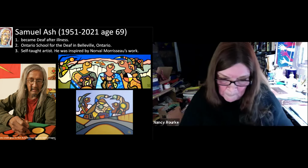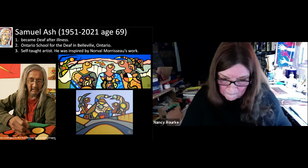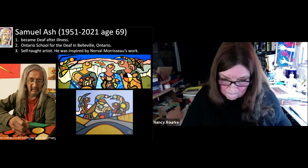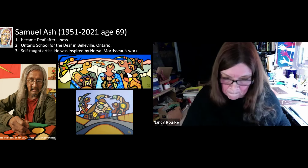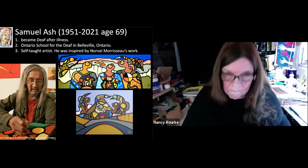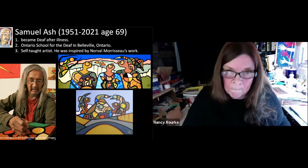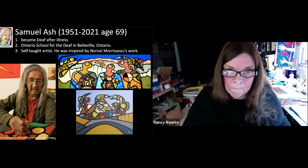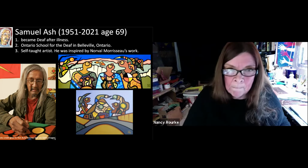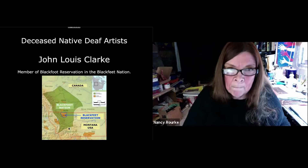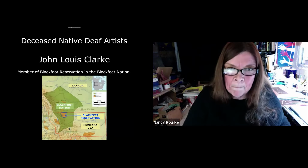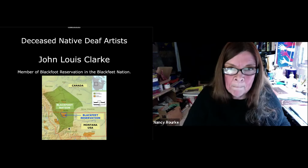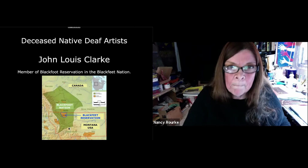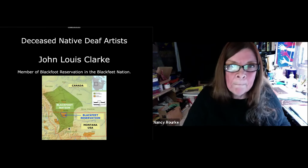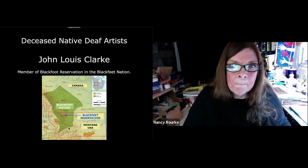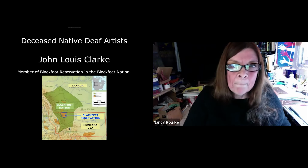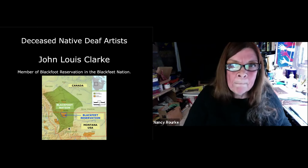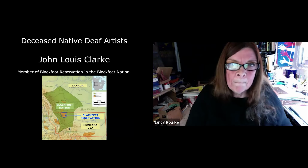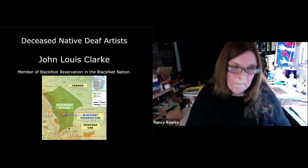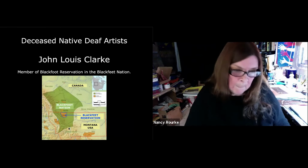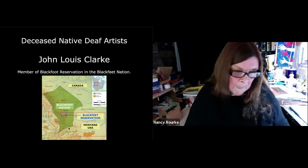Okay. Let's move forward. The next slide.